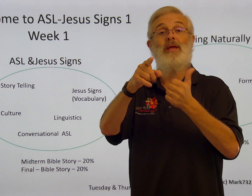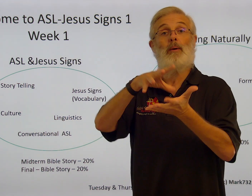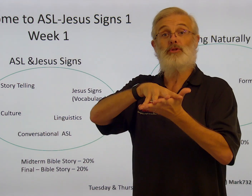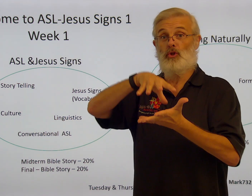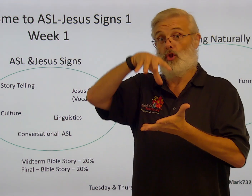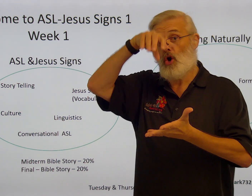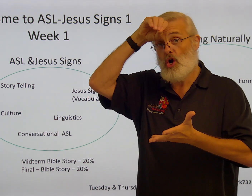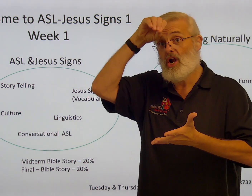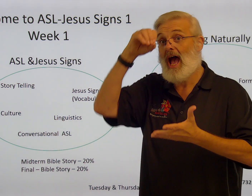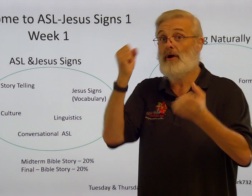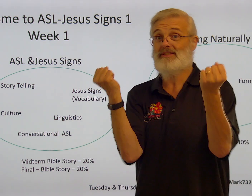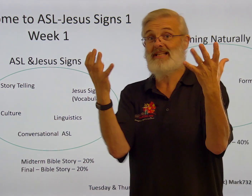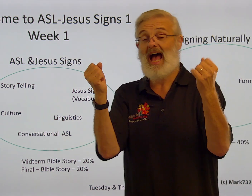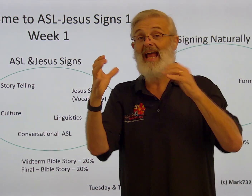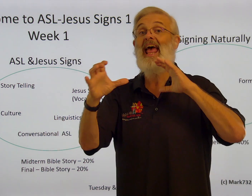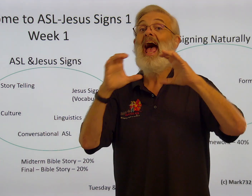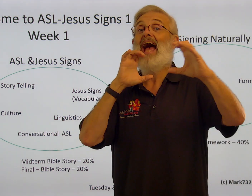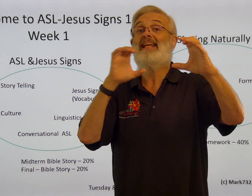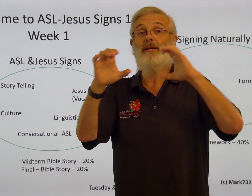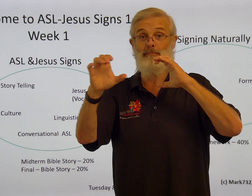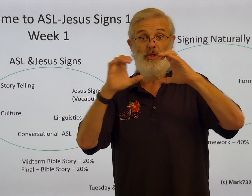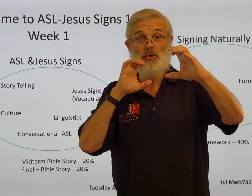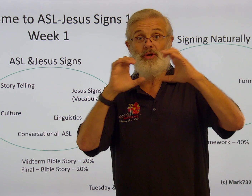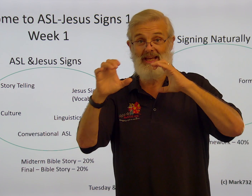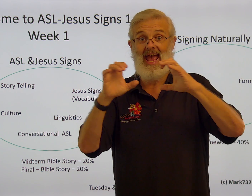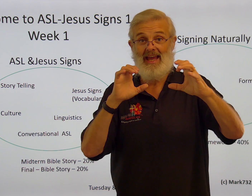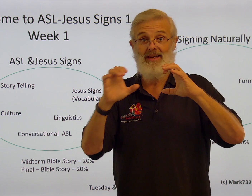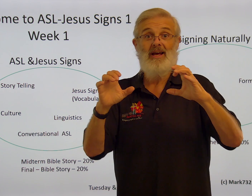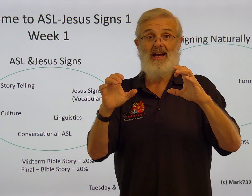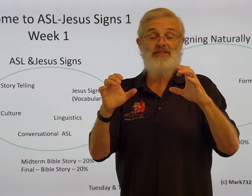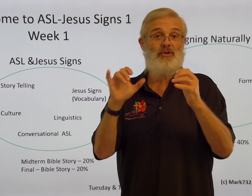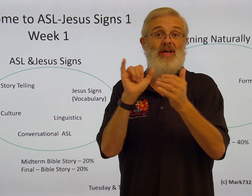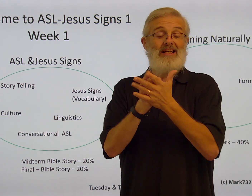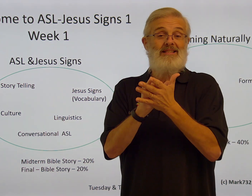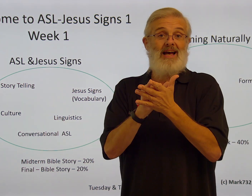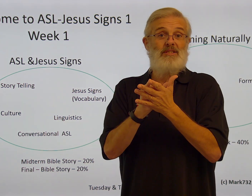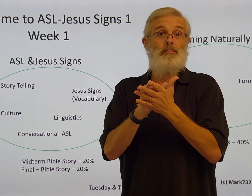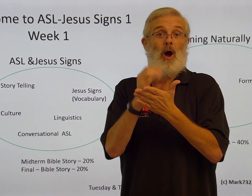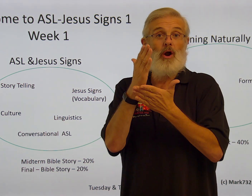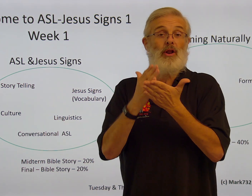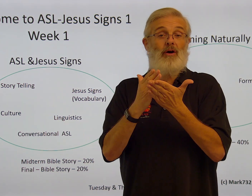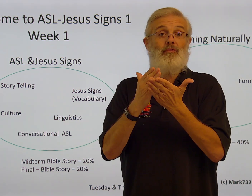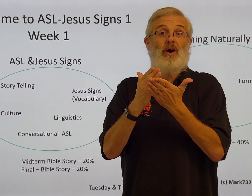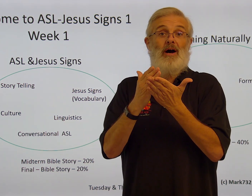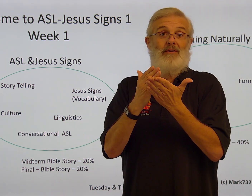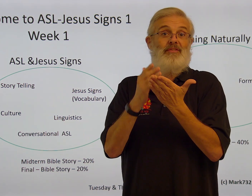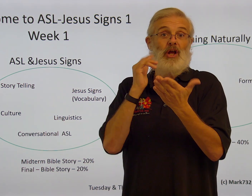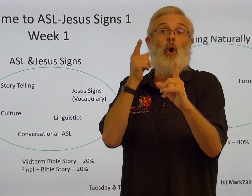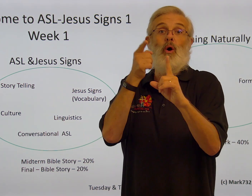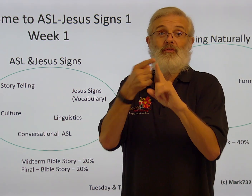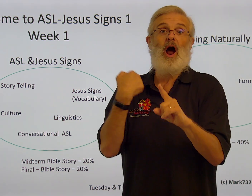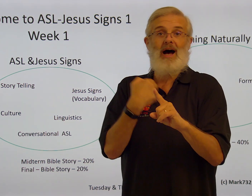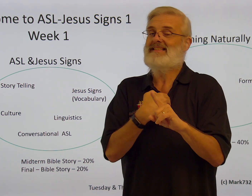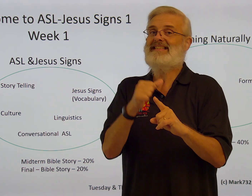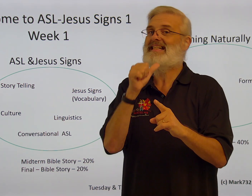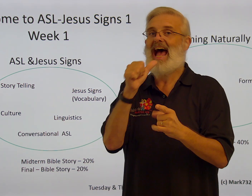to learn how to sign and communicate. And so that's part of the goal for us, is not